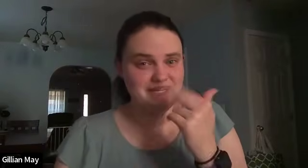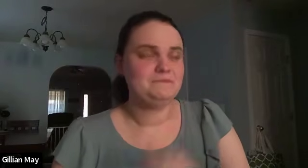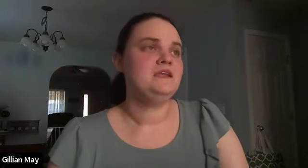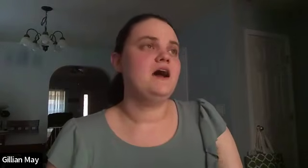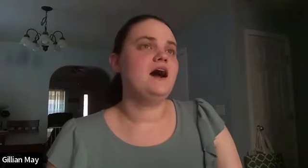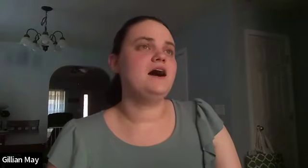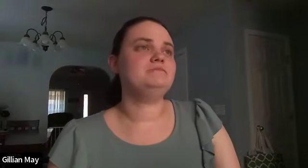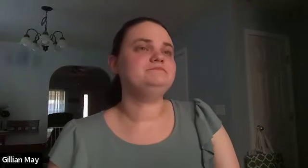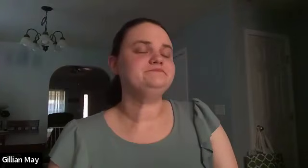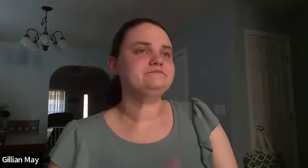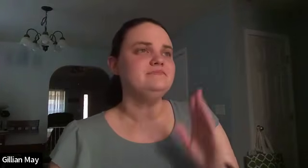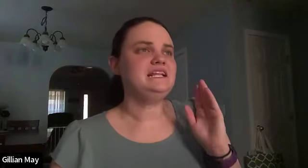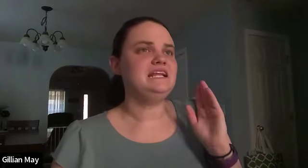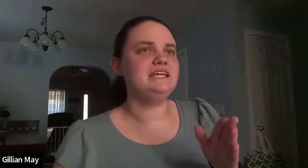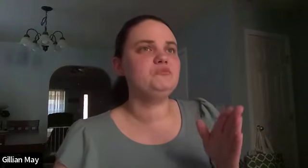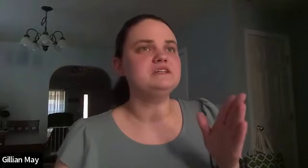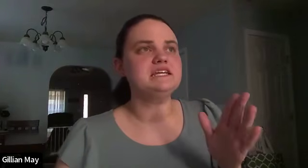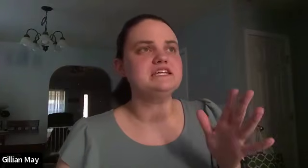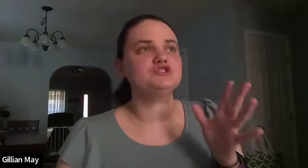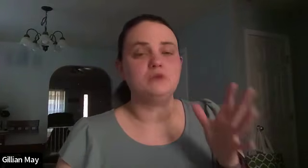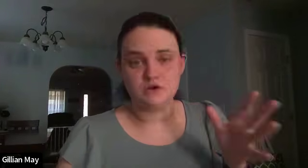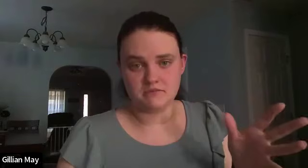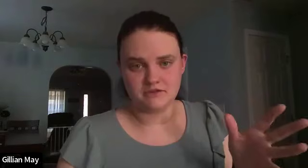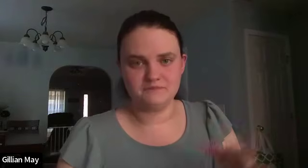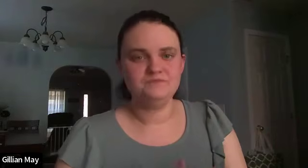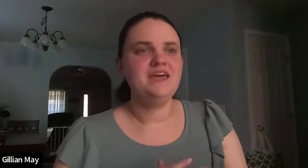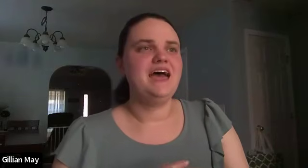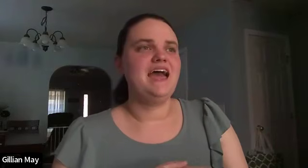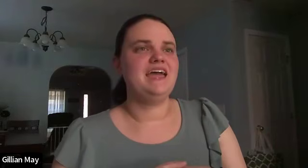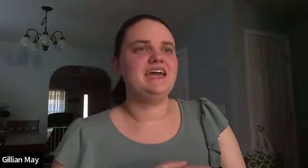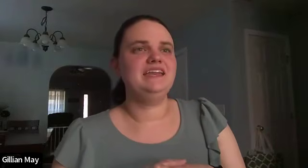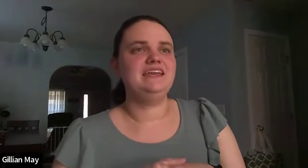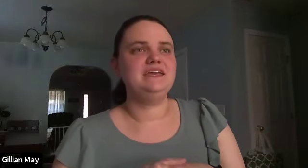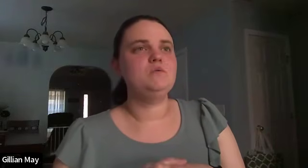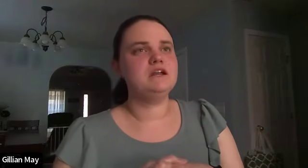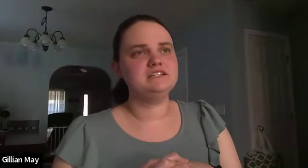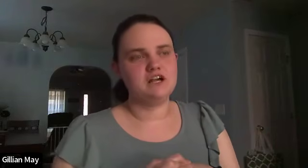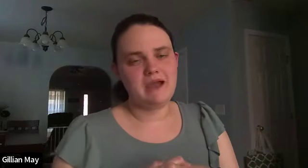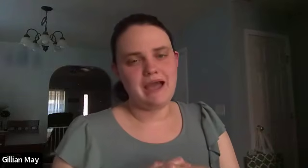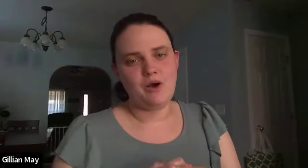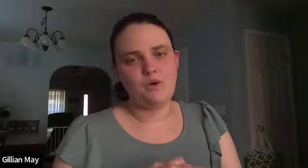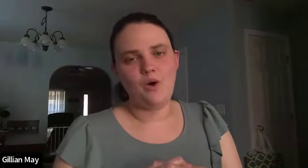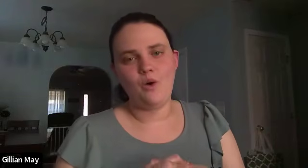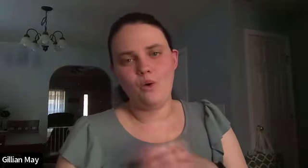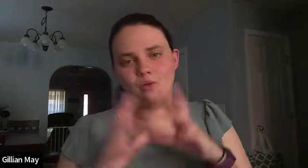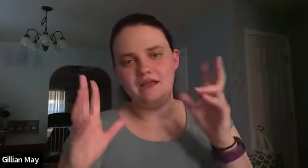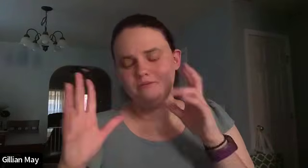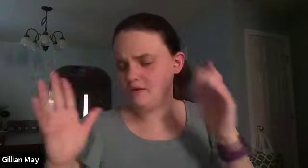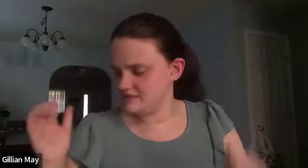funny. Um, it was his great grandmother, and he wanted to talk about how, like, what was it